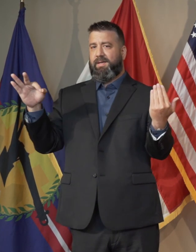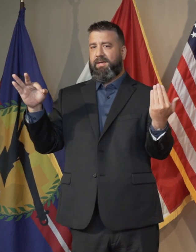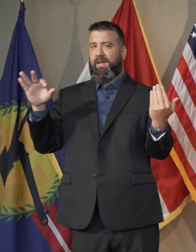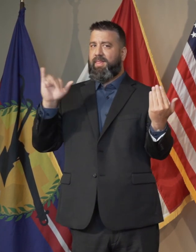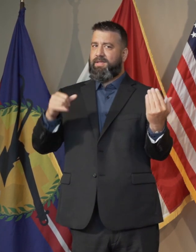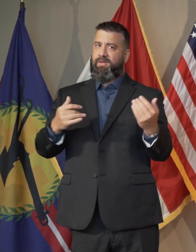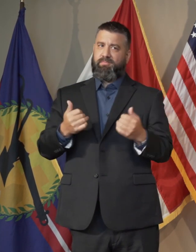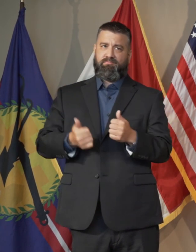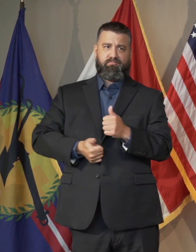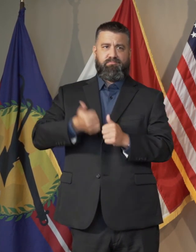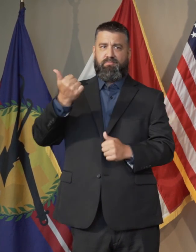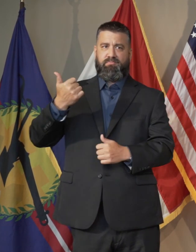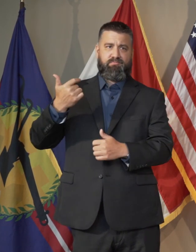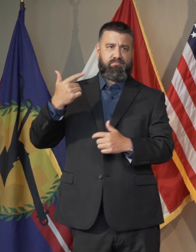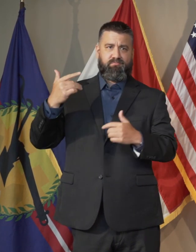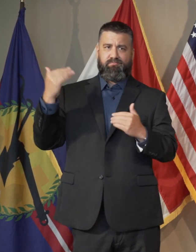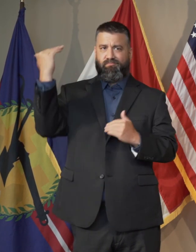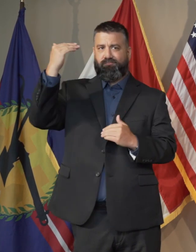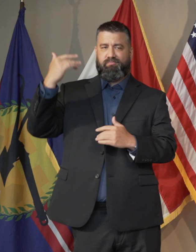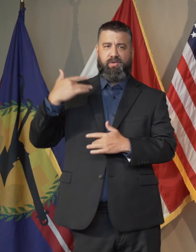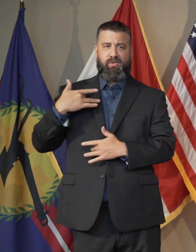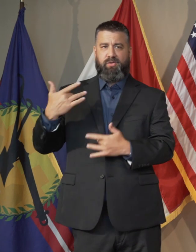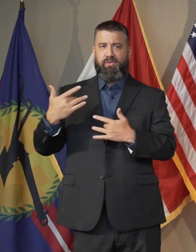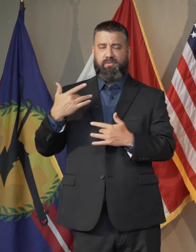top concern right now. Thank you.